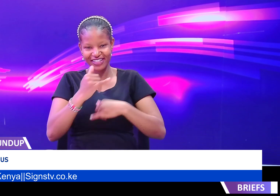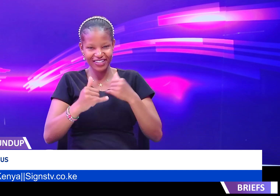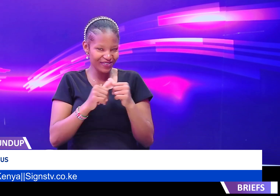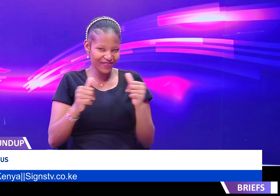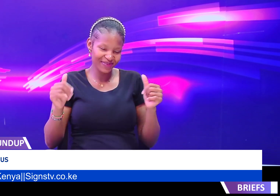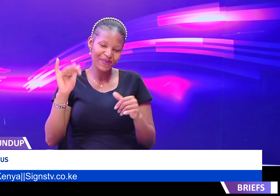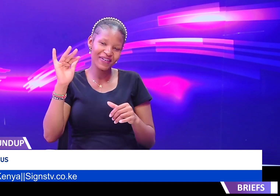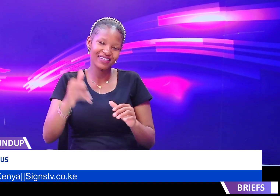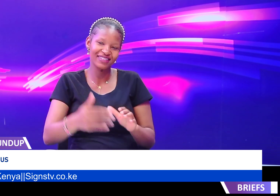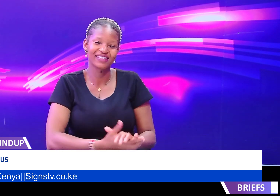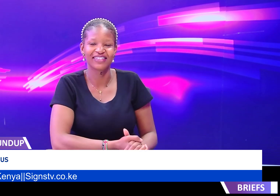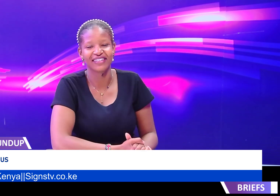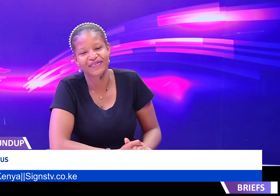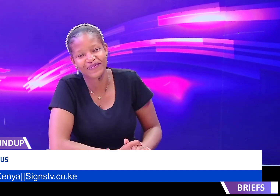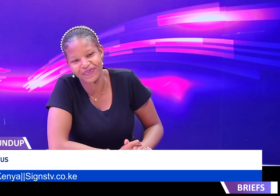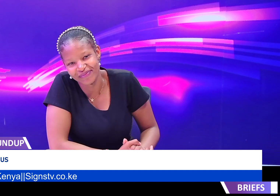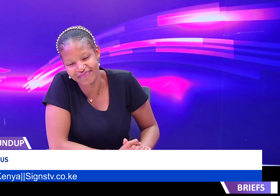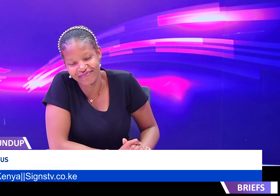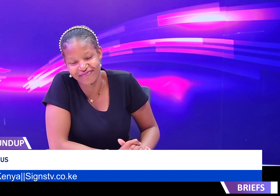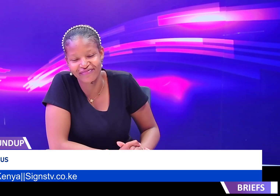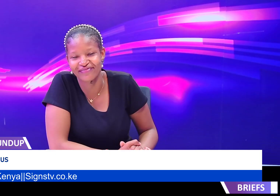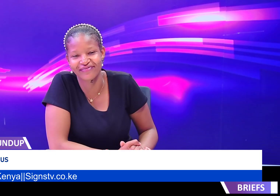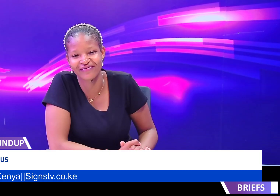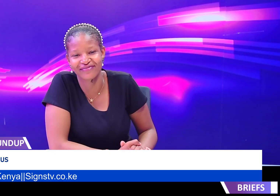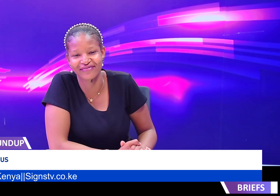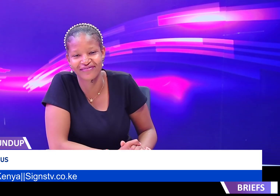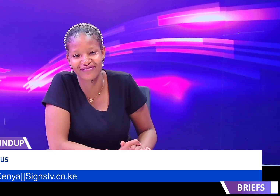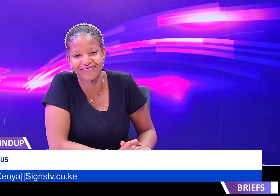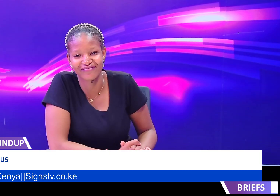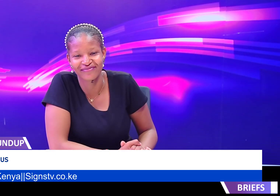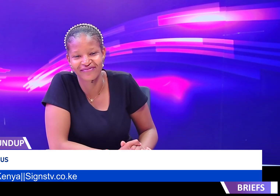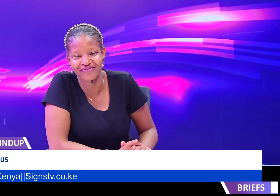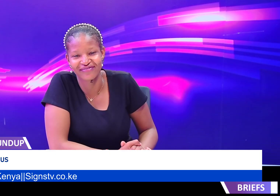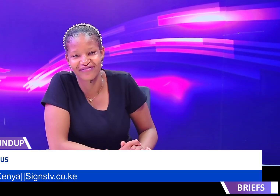Oirimo, and sign language interpreter with my voicing is Gideon Minor. Enjoy the remaining of the day and the remaining of the program. Bye-bye.